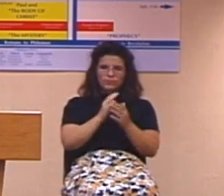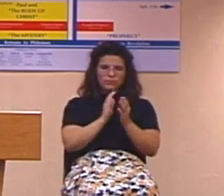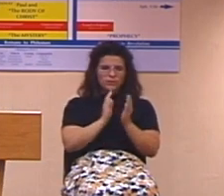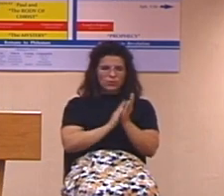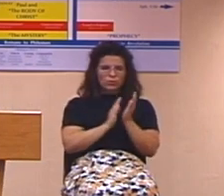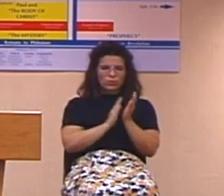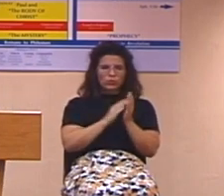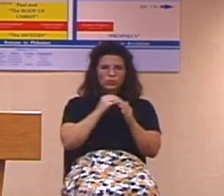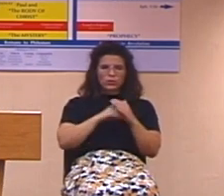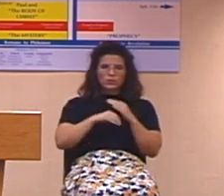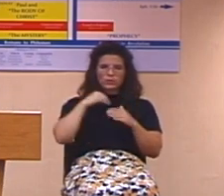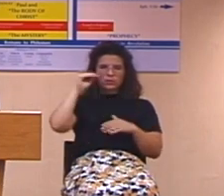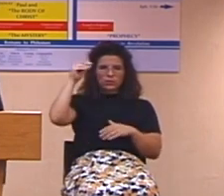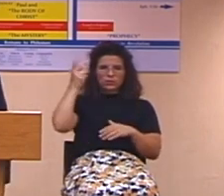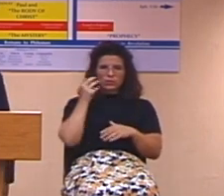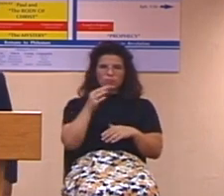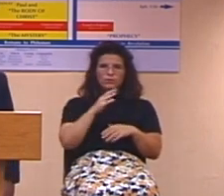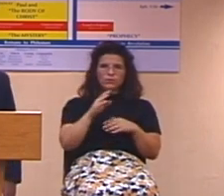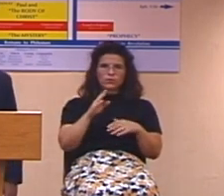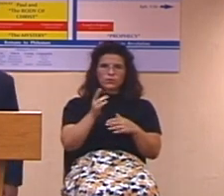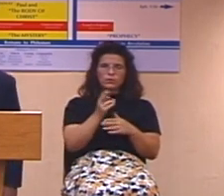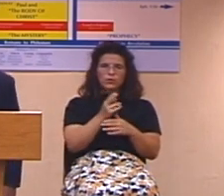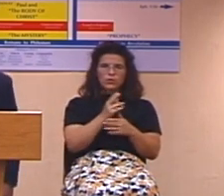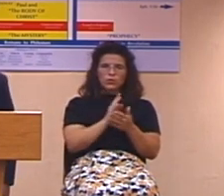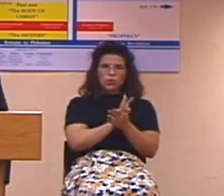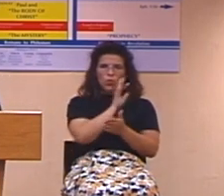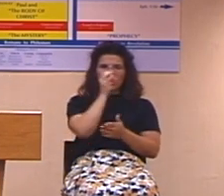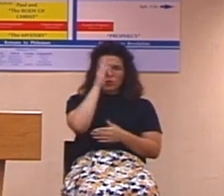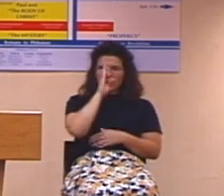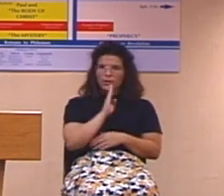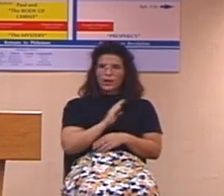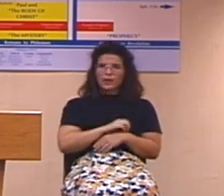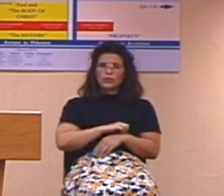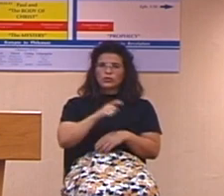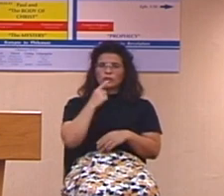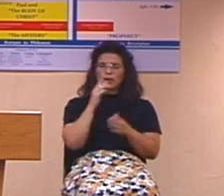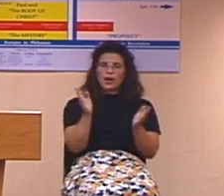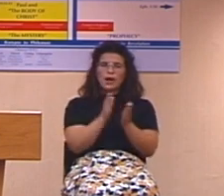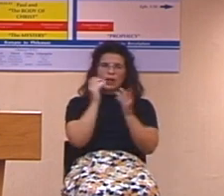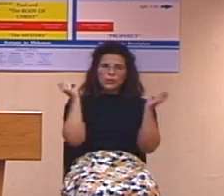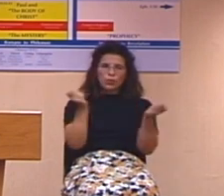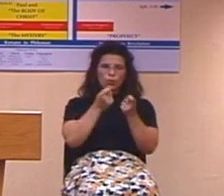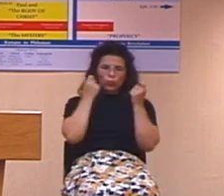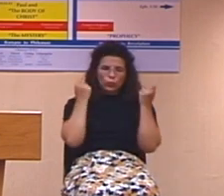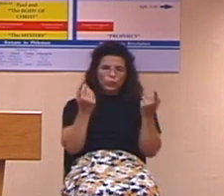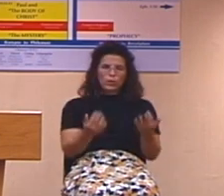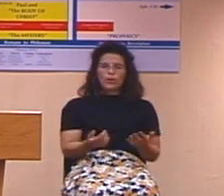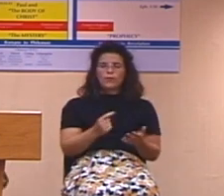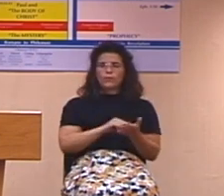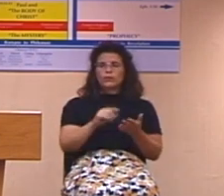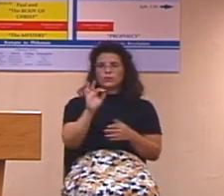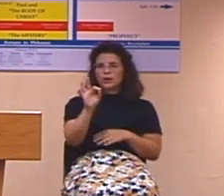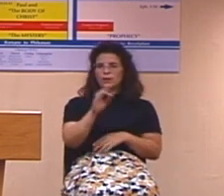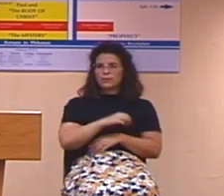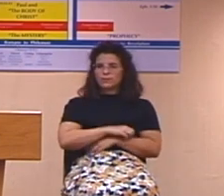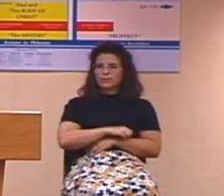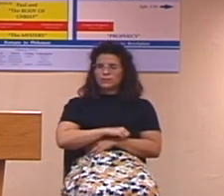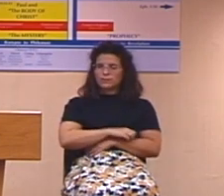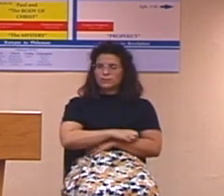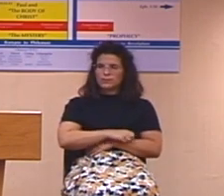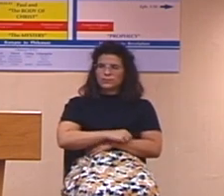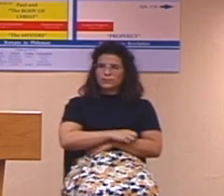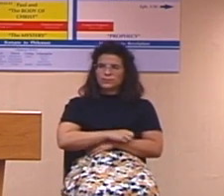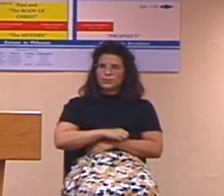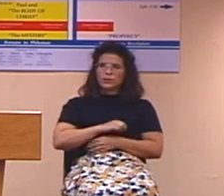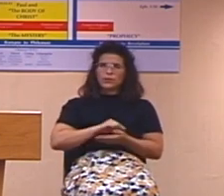God. Hallelujah. Look at verse 9. Thank you. I take that hallelujah. Look at verse 9.